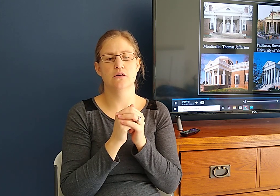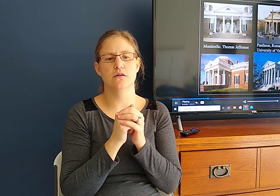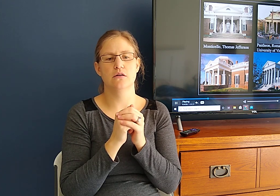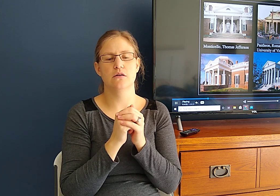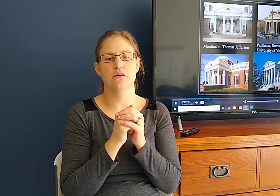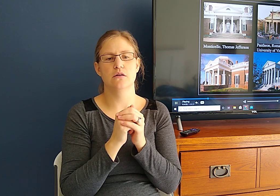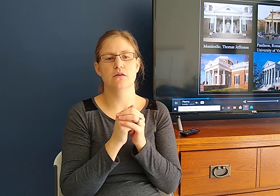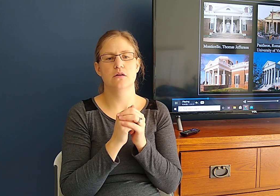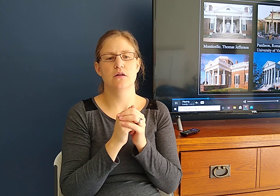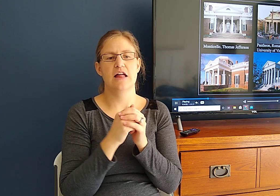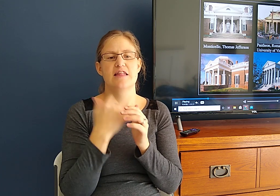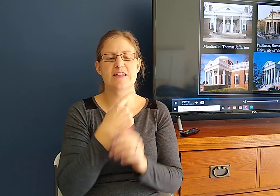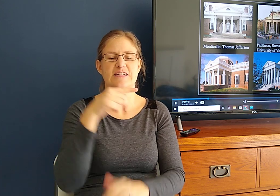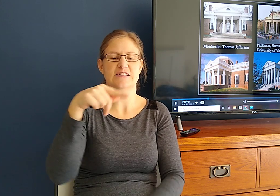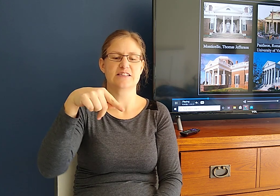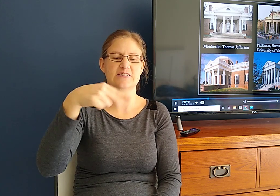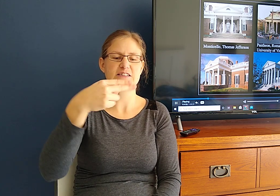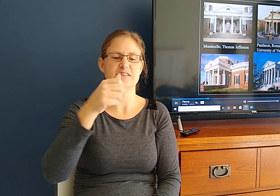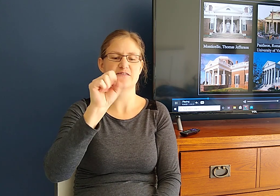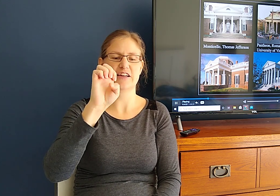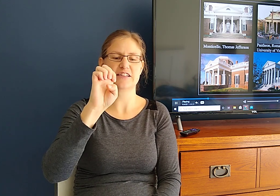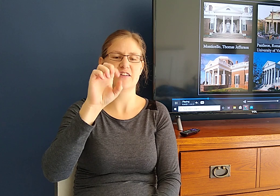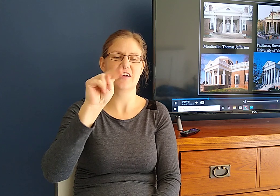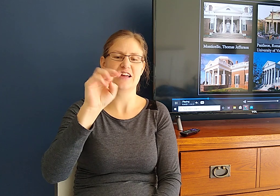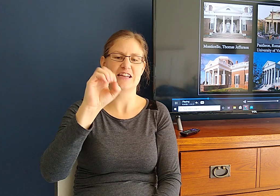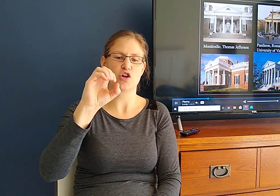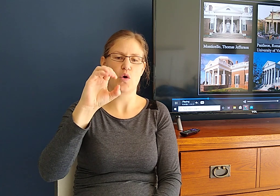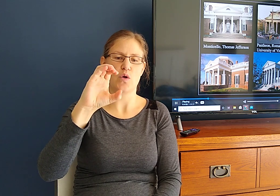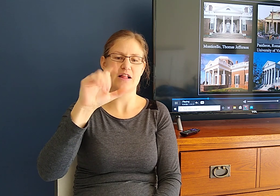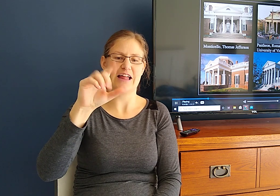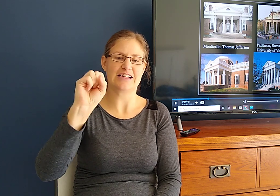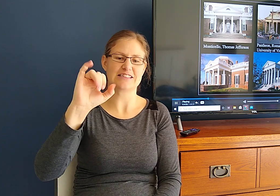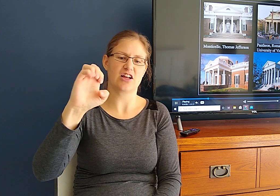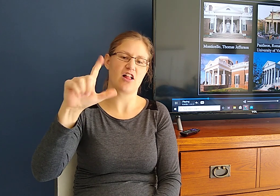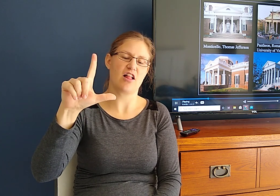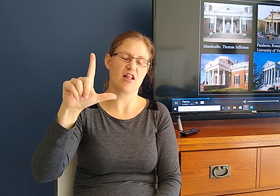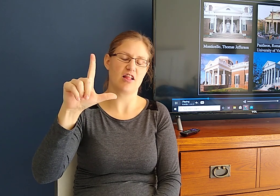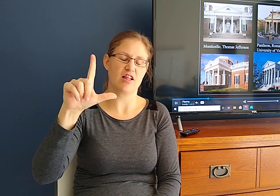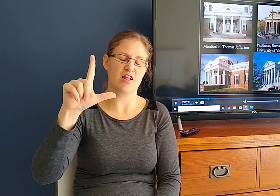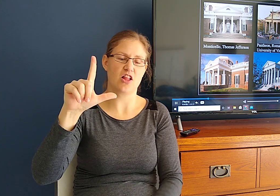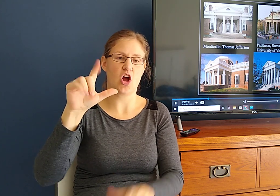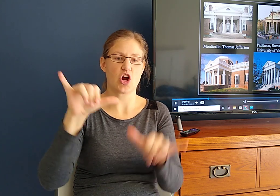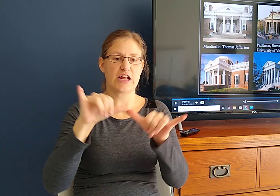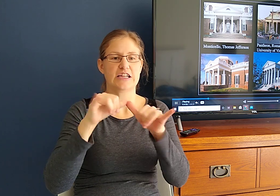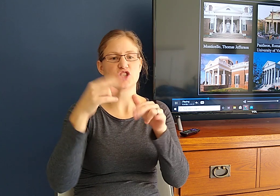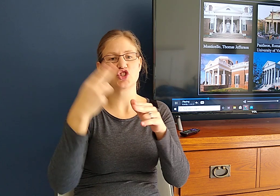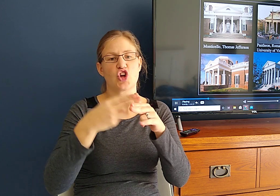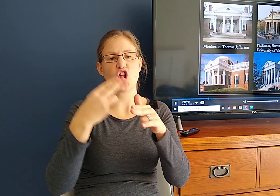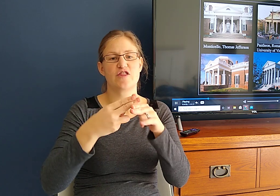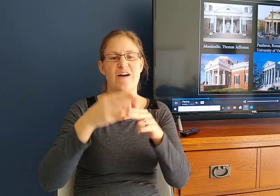This phase of neoclassical American architecture is often called the Federal or Jeffersonian style.